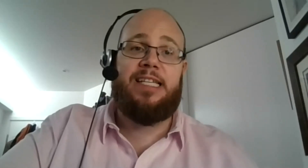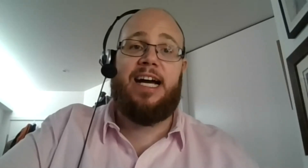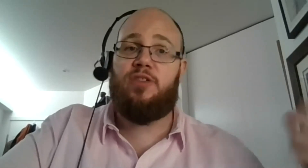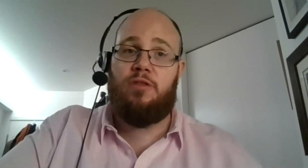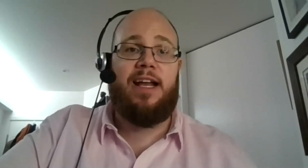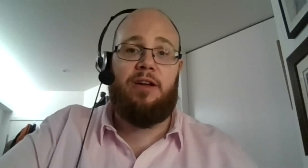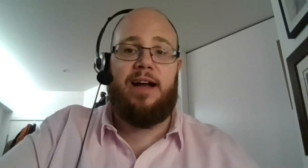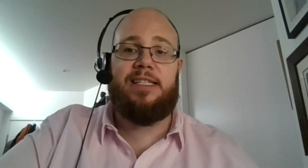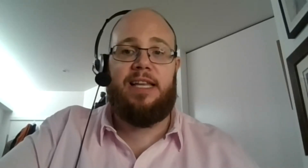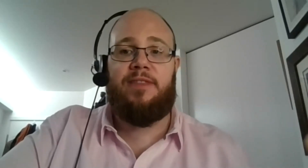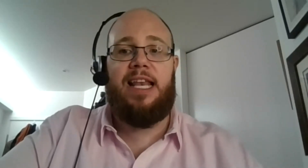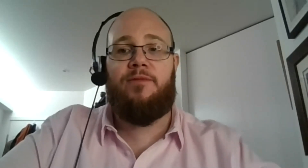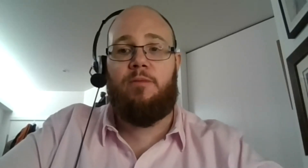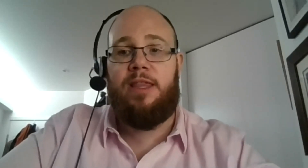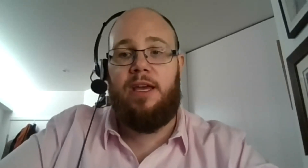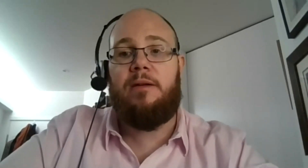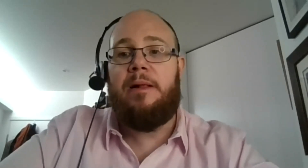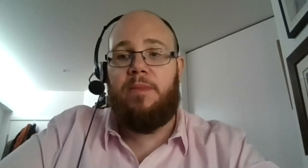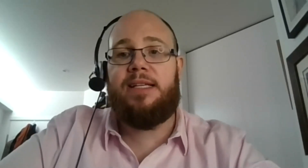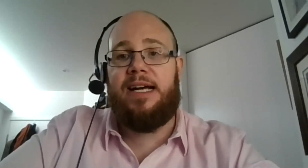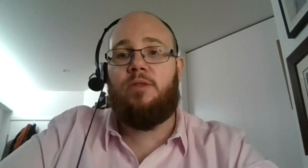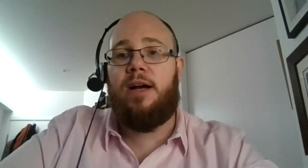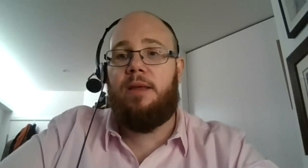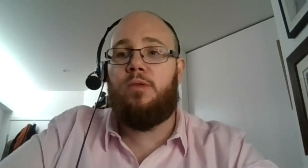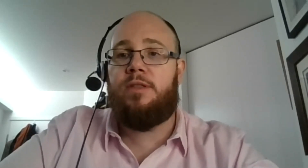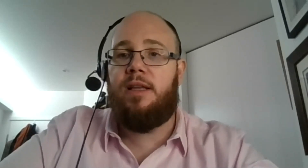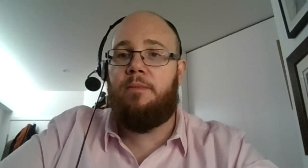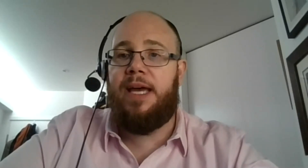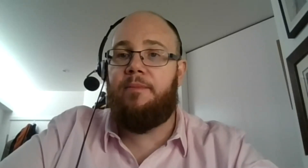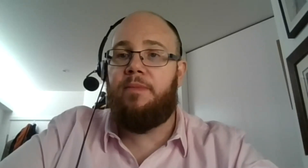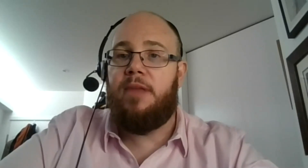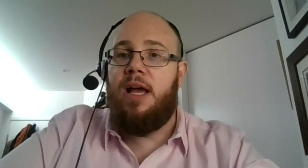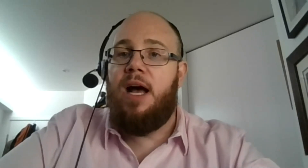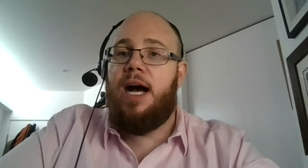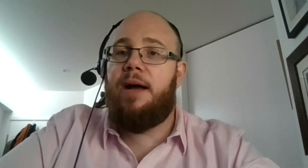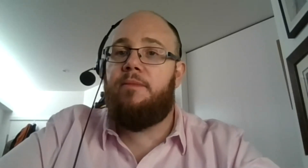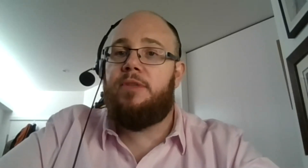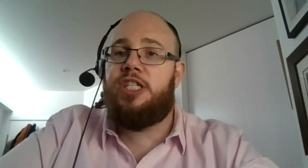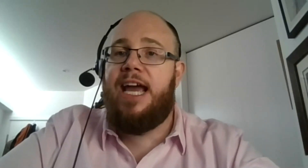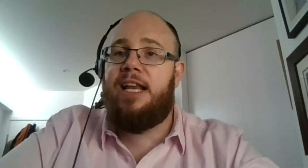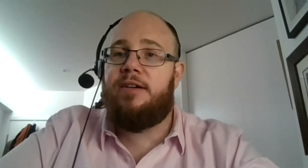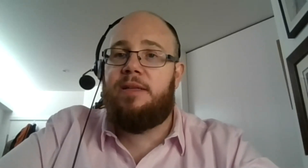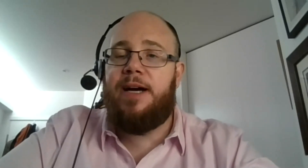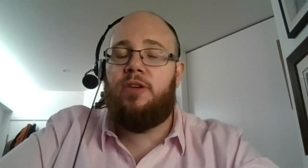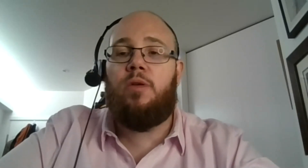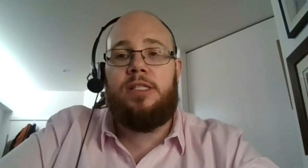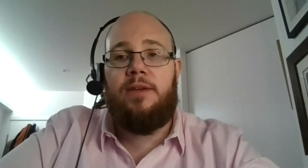or granny and granddad if they live with you, because that's quite an important bit. Jane asked about the quality of the